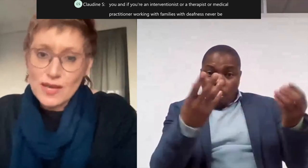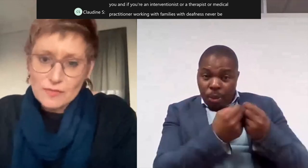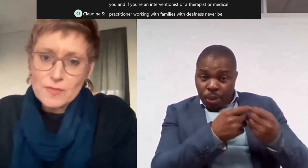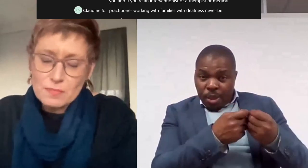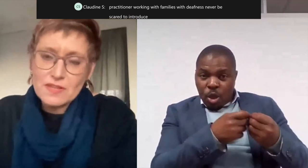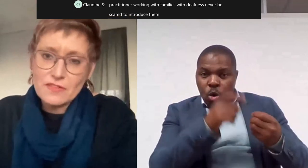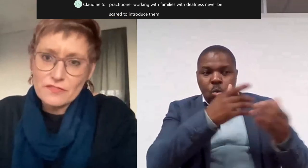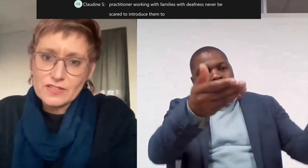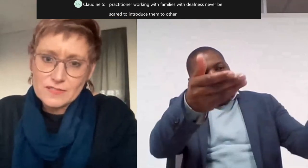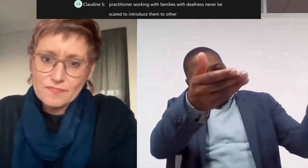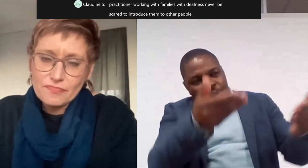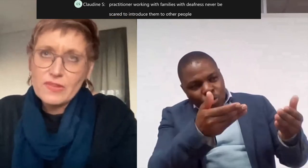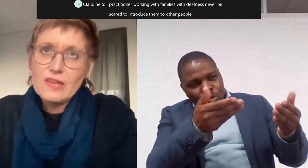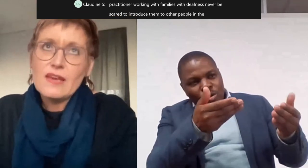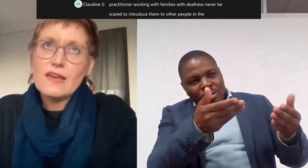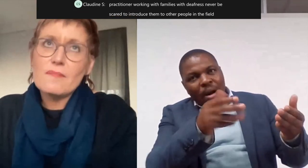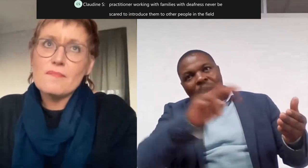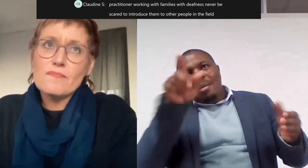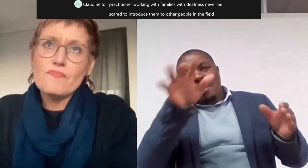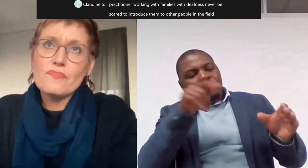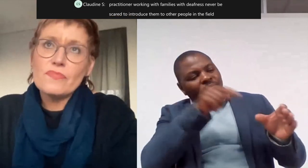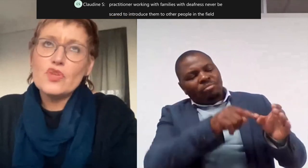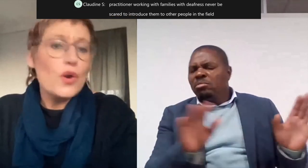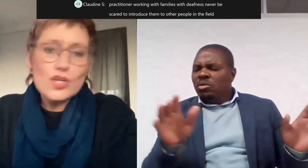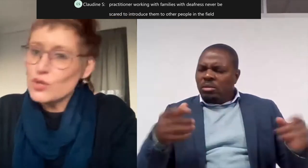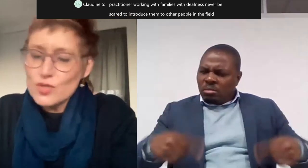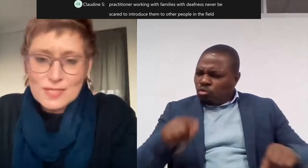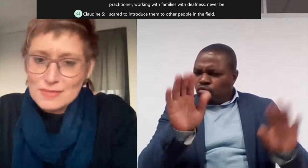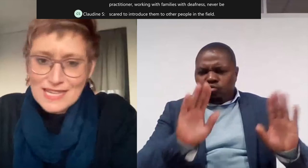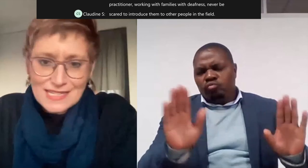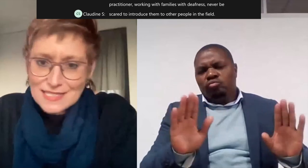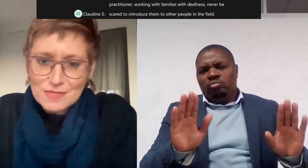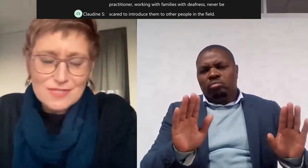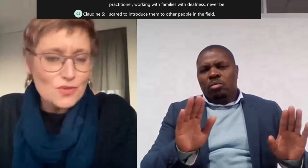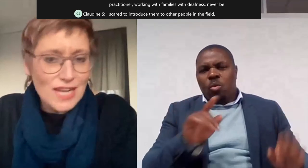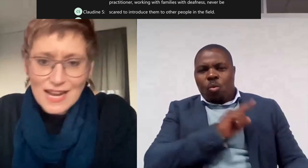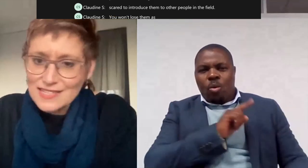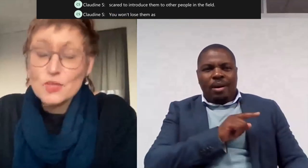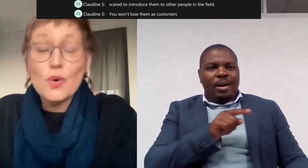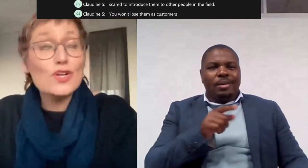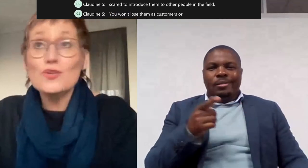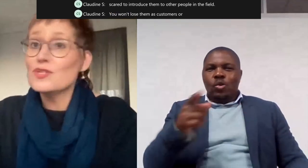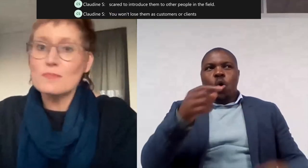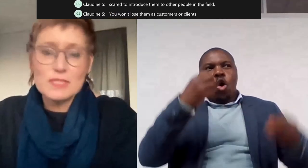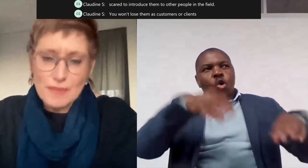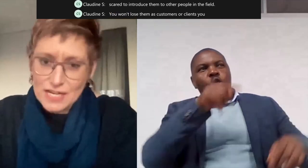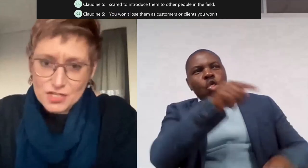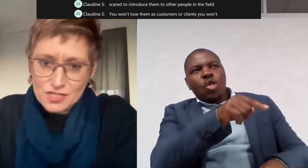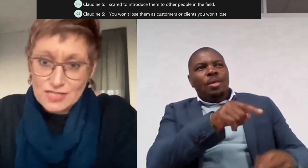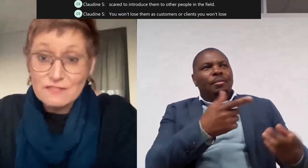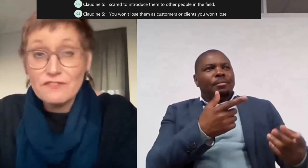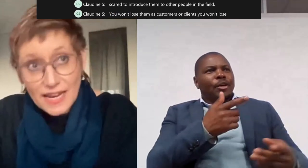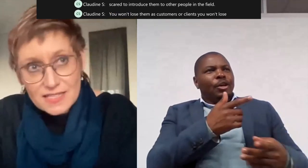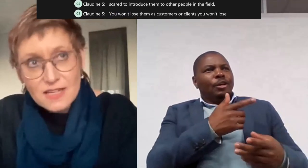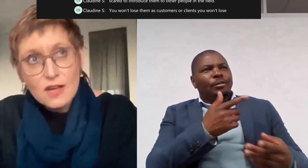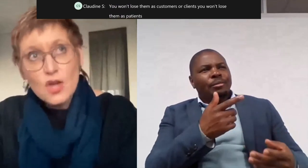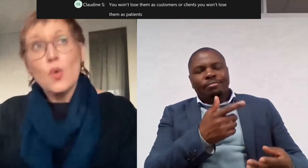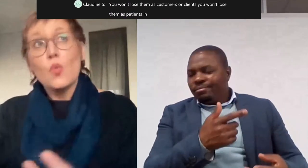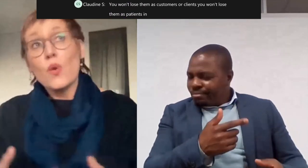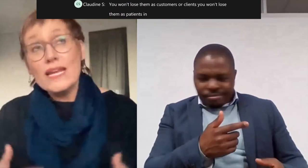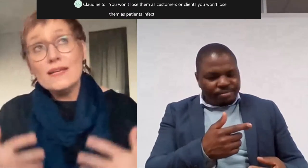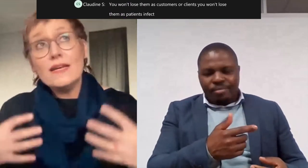introduce them to other people in the field. You won't lose them as customers or clients. You won't lose them as patients. In